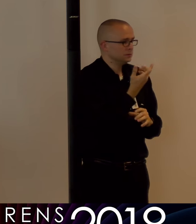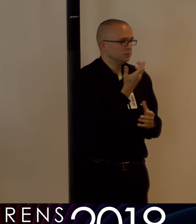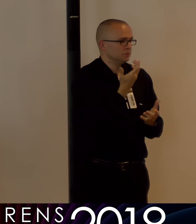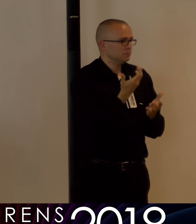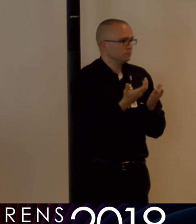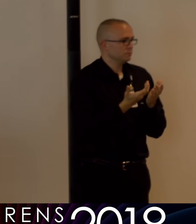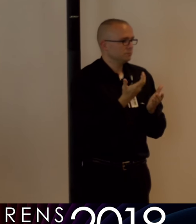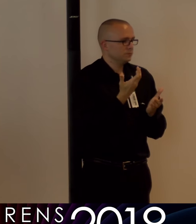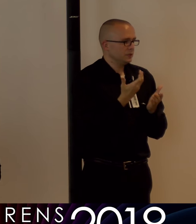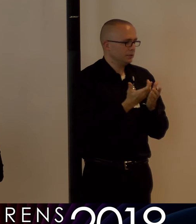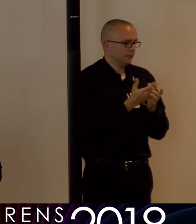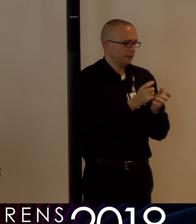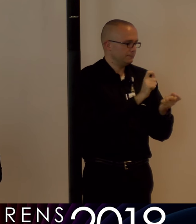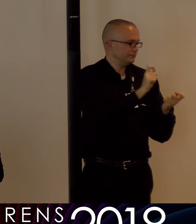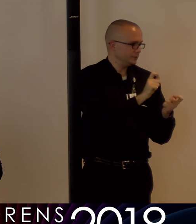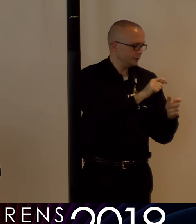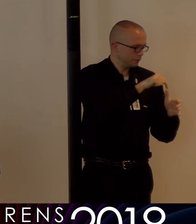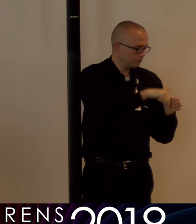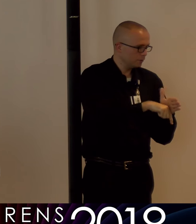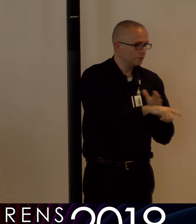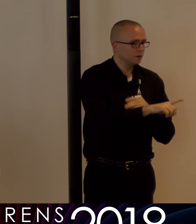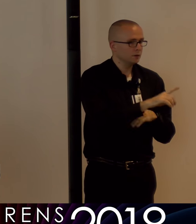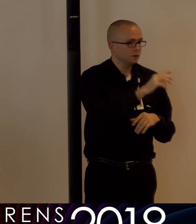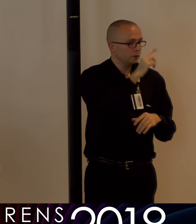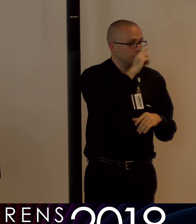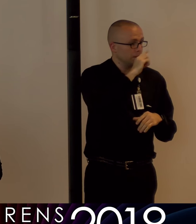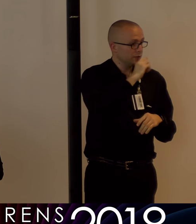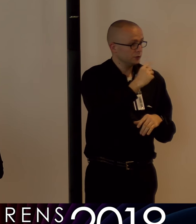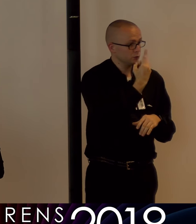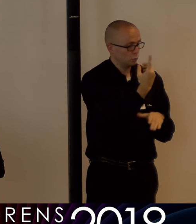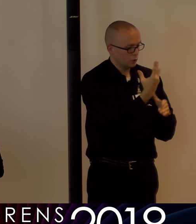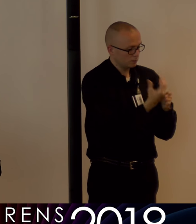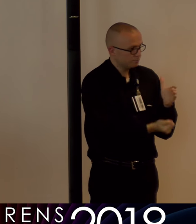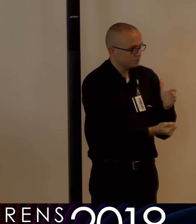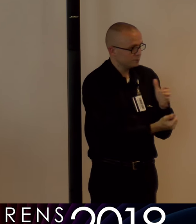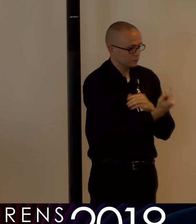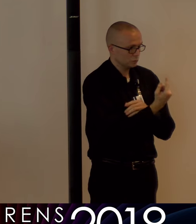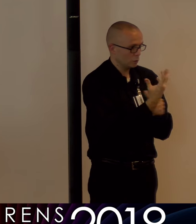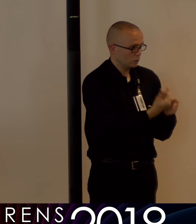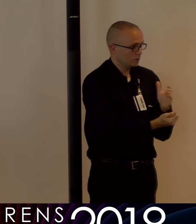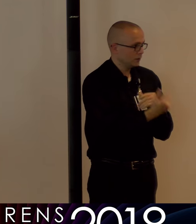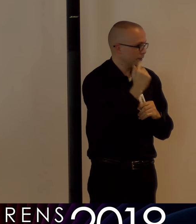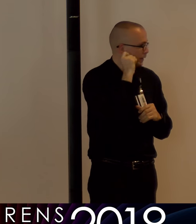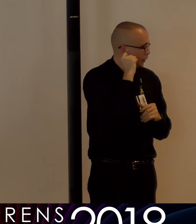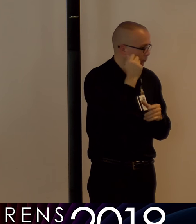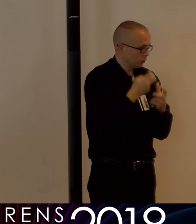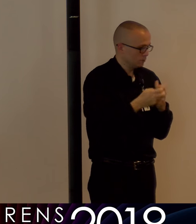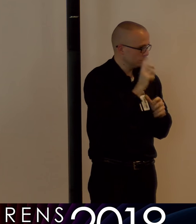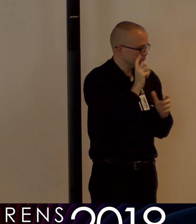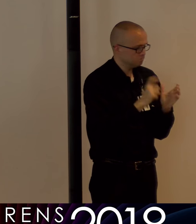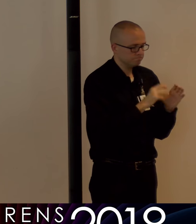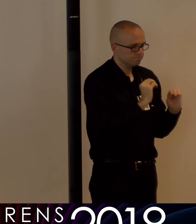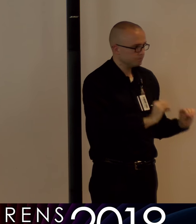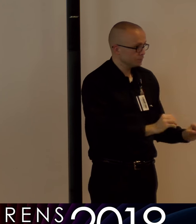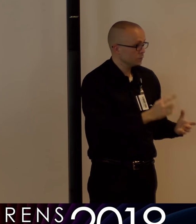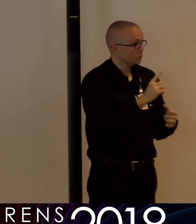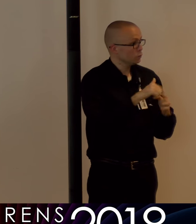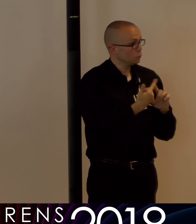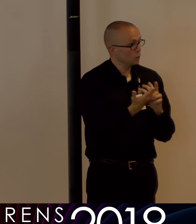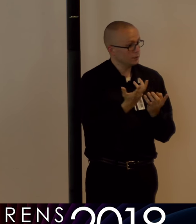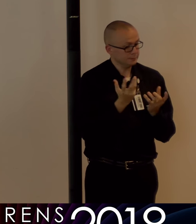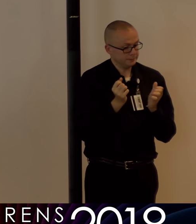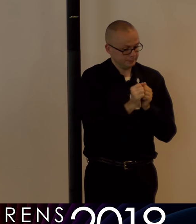just a minutia detail, but mice with loss of one copy of that gene don't have any ear problems that we can tell. But when you mate